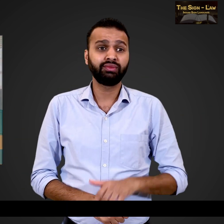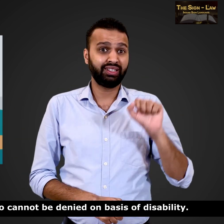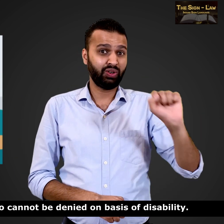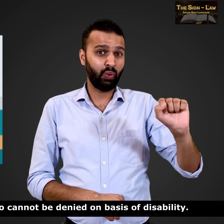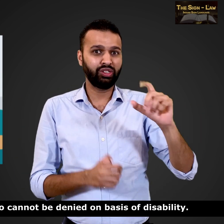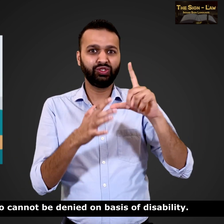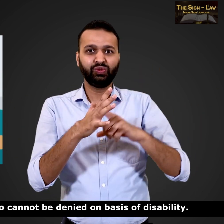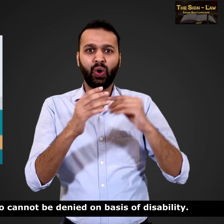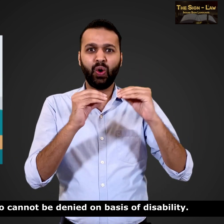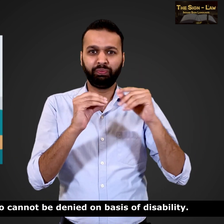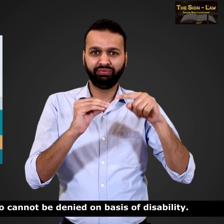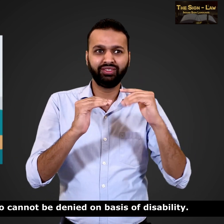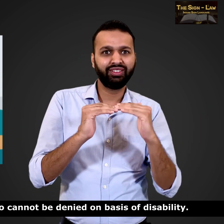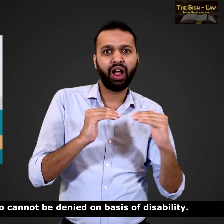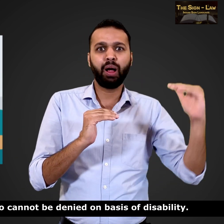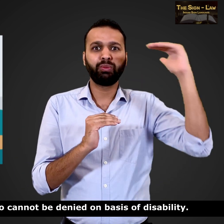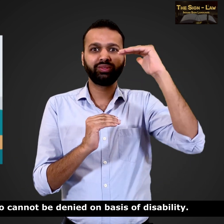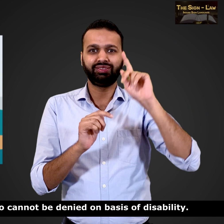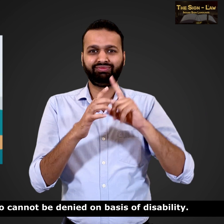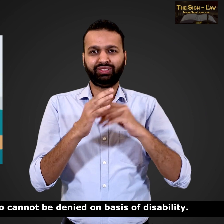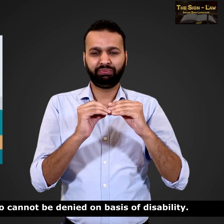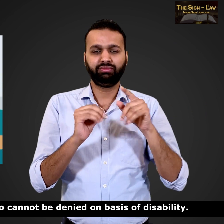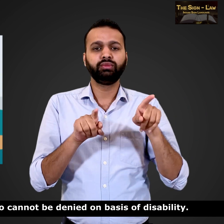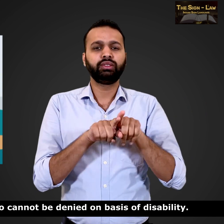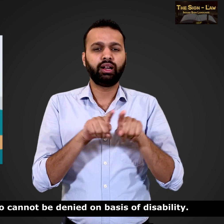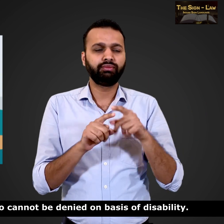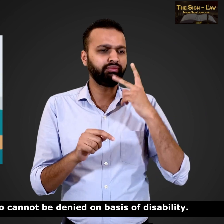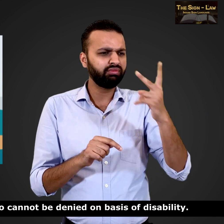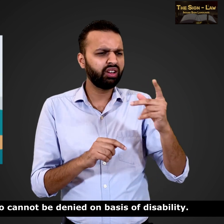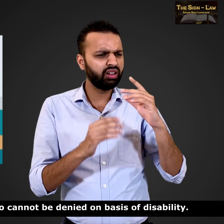Career growth like promotions also cannot be denied on basis of disability.